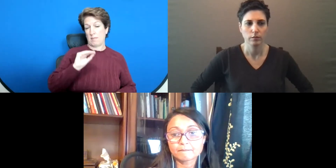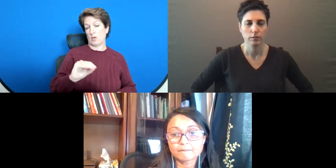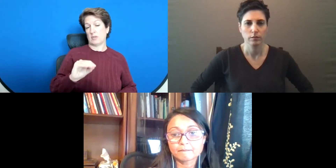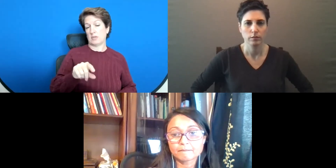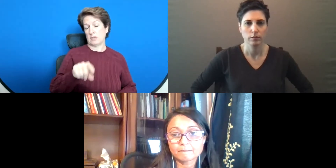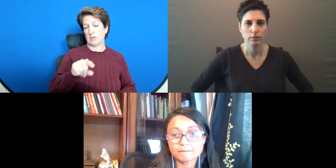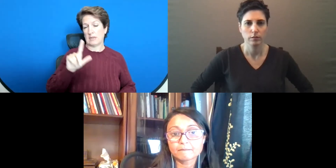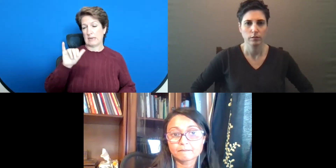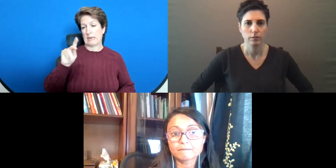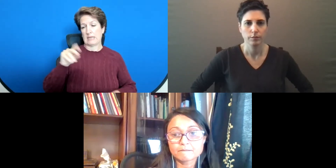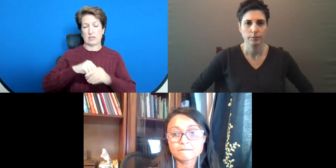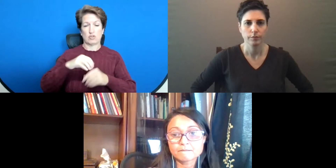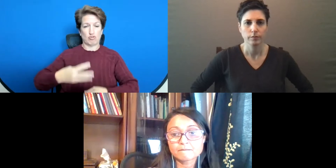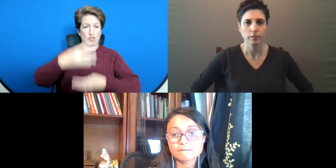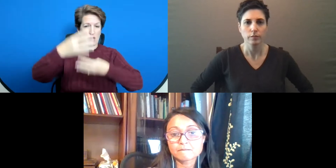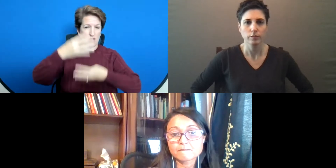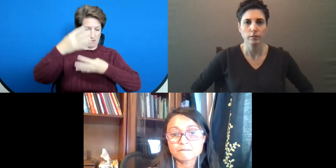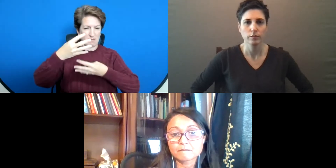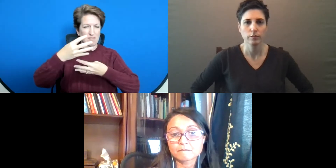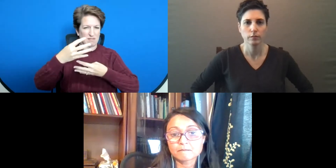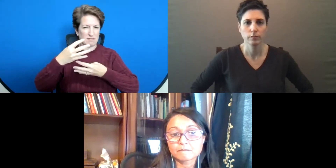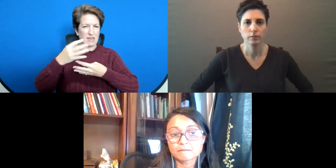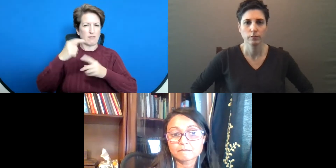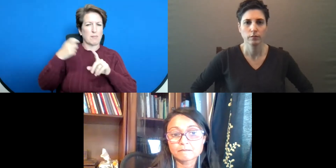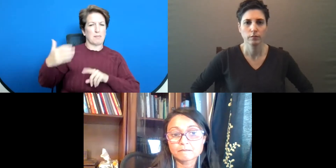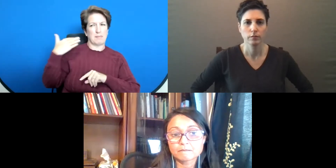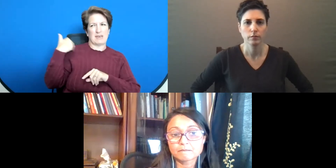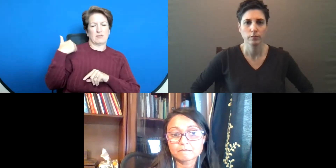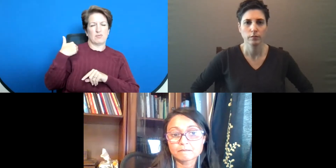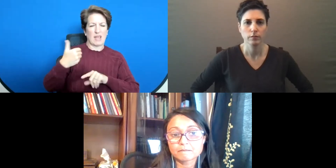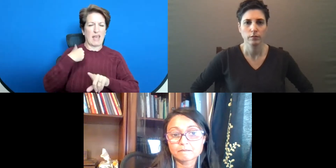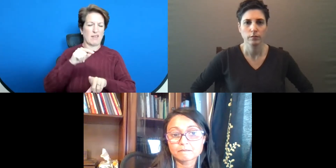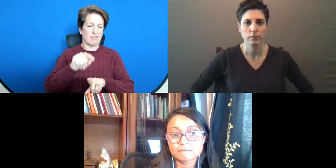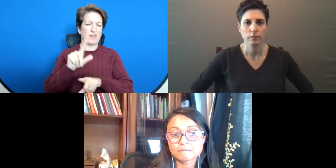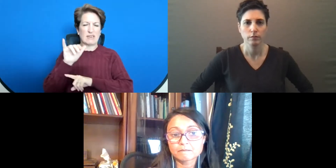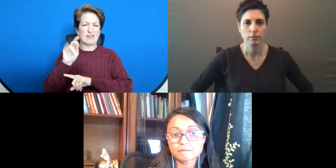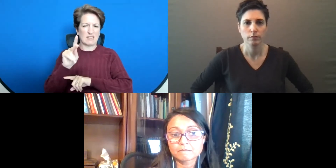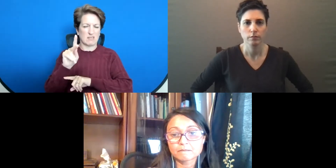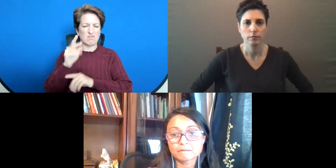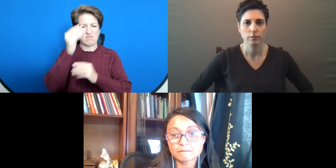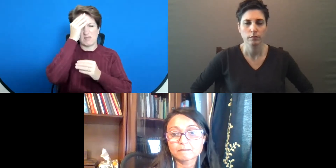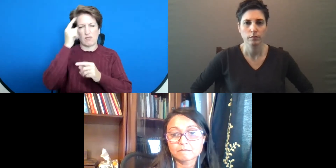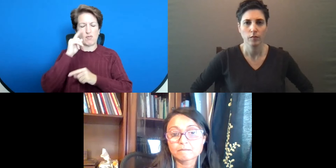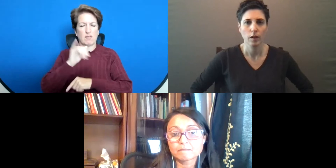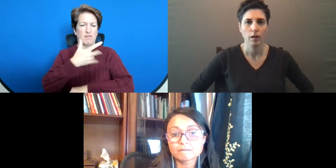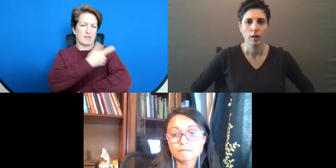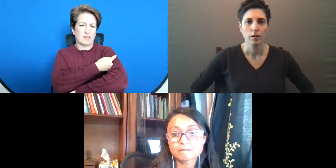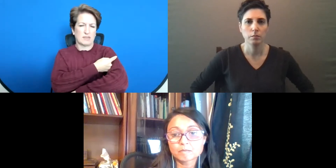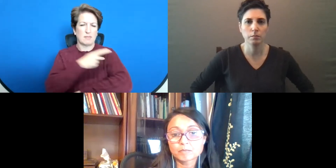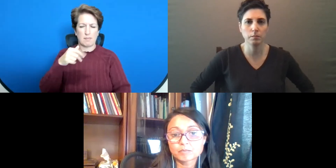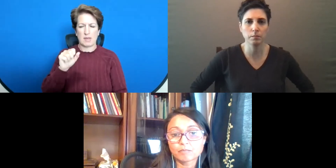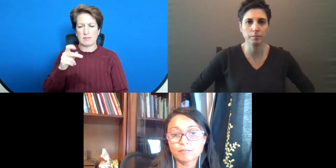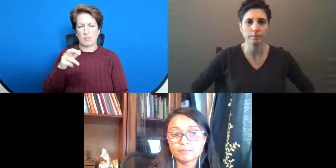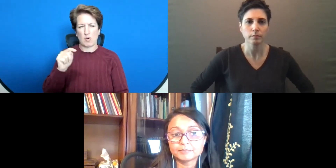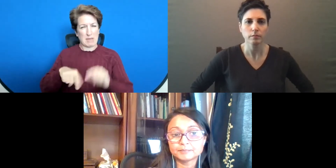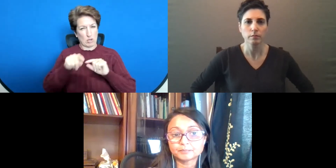link that relates to the vaccination passports. But the question for you is, can you explain the proof of vaccination system and how it will